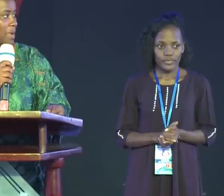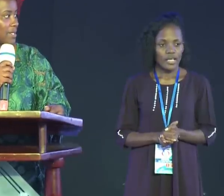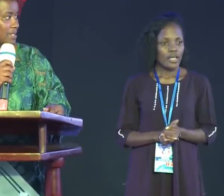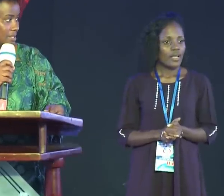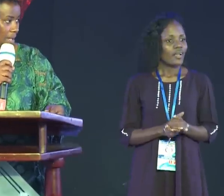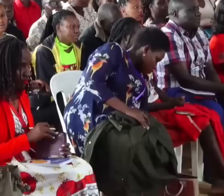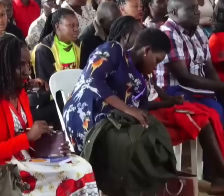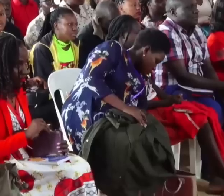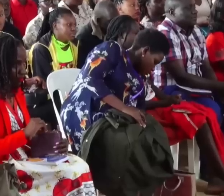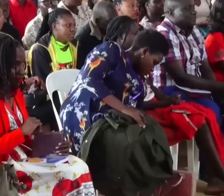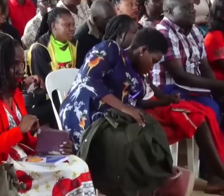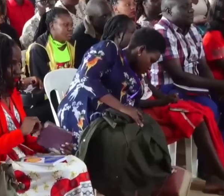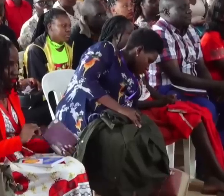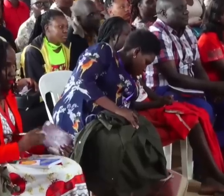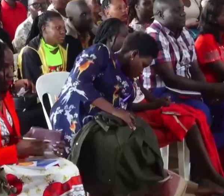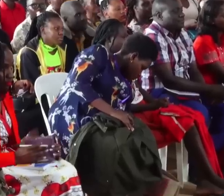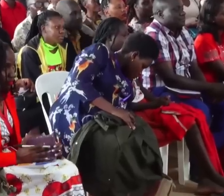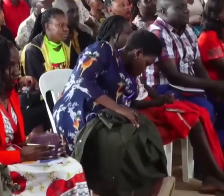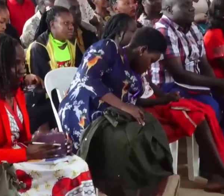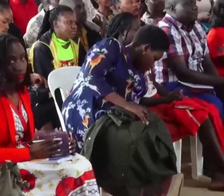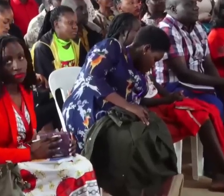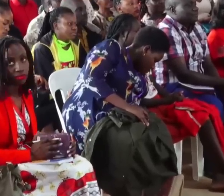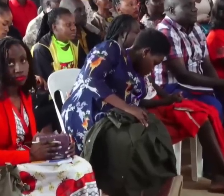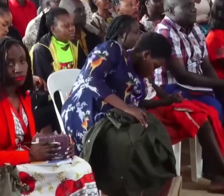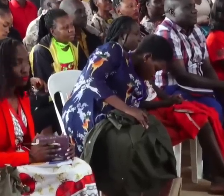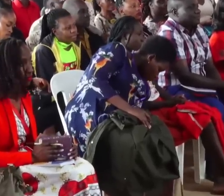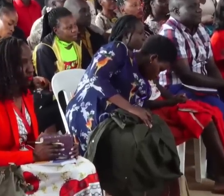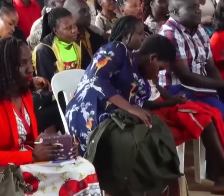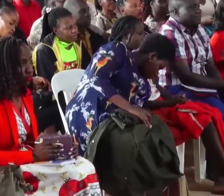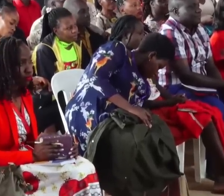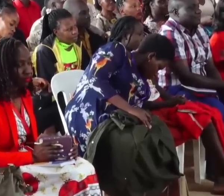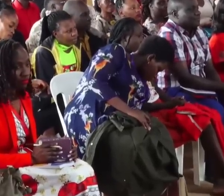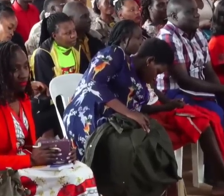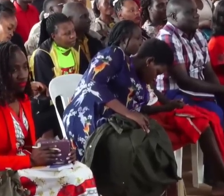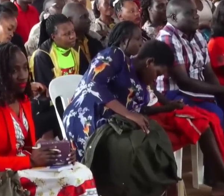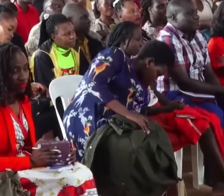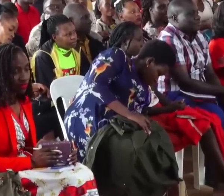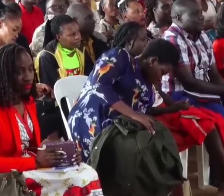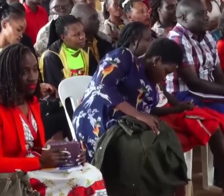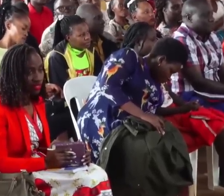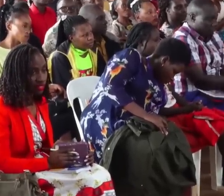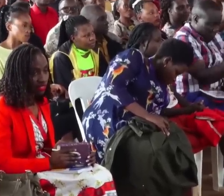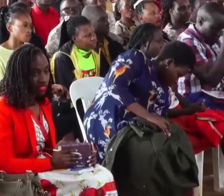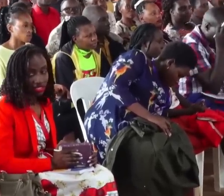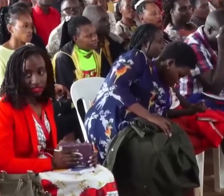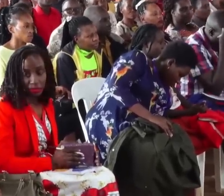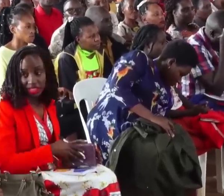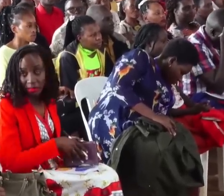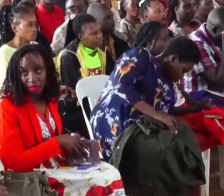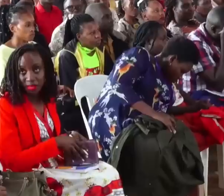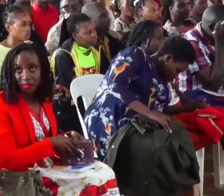Njagala okubaaniriza. I want to welcome you. Mwebale kujja. Thank you so much for